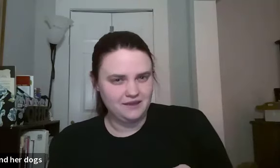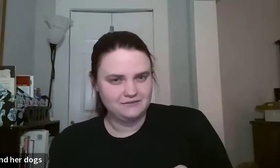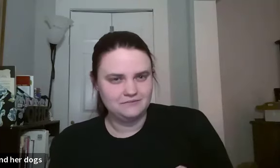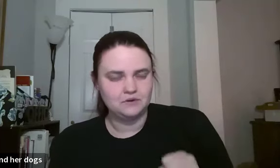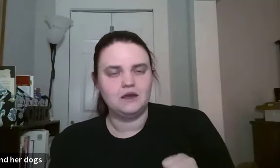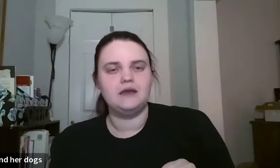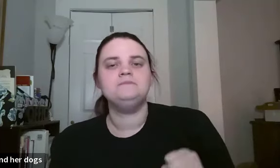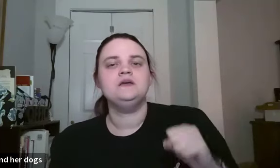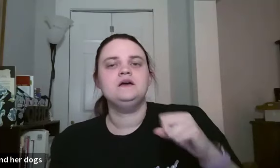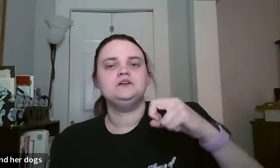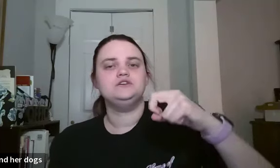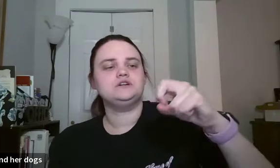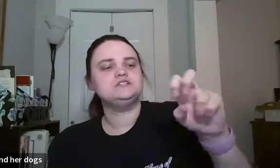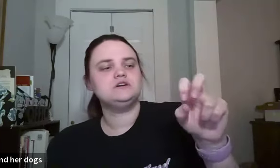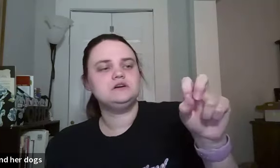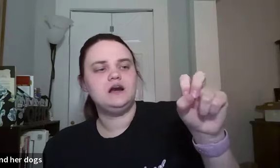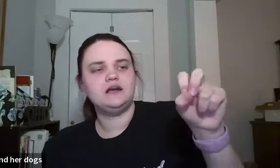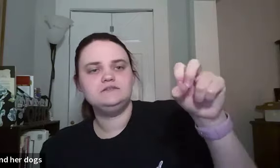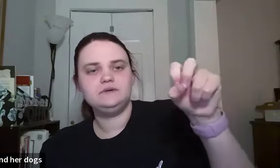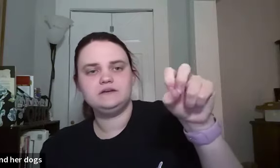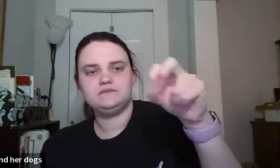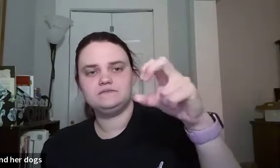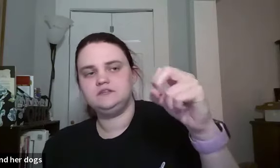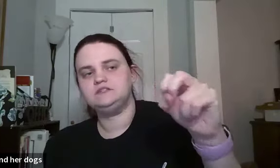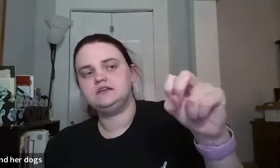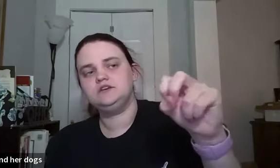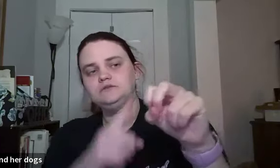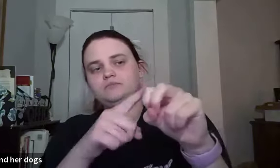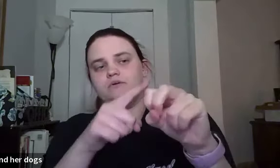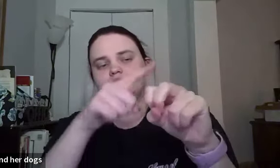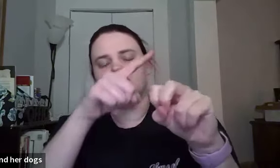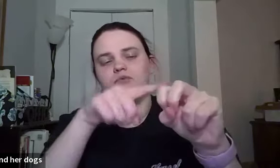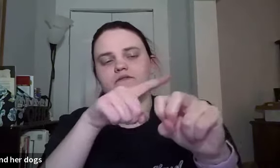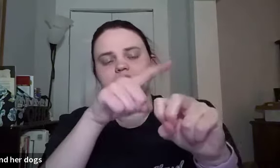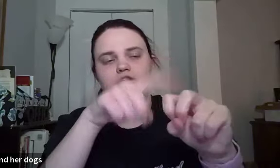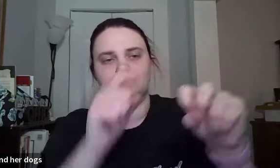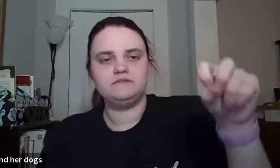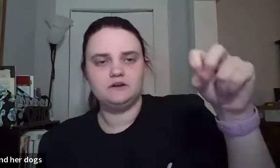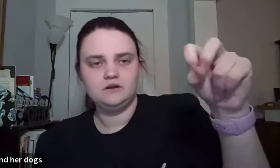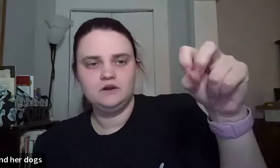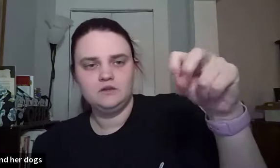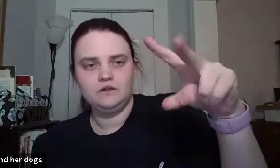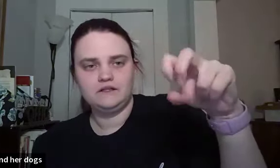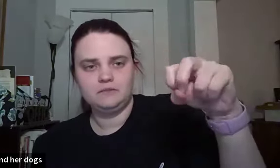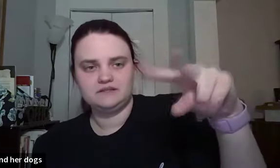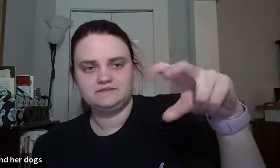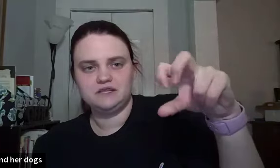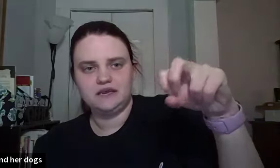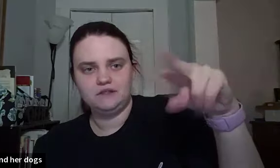pig, okay? You're going to start kind of like, it's like your pointer finger and your middle finger look like they're about to flick out like